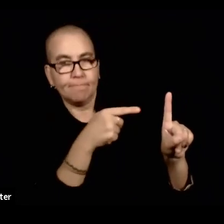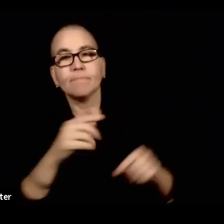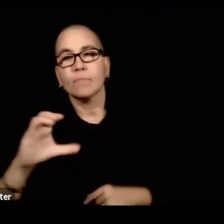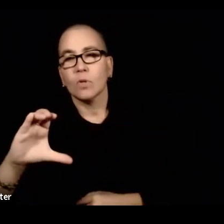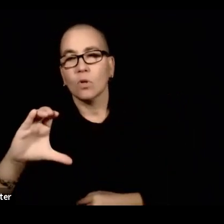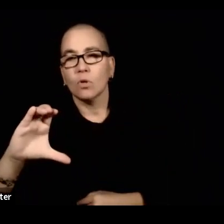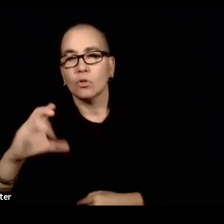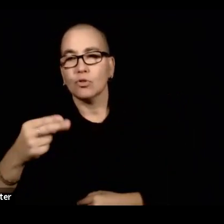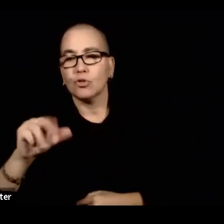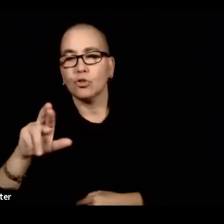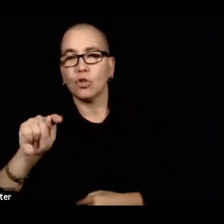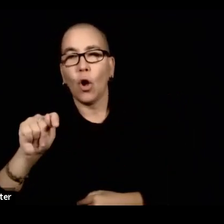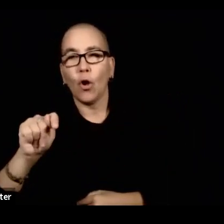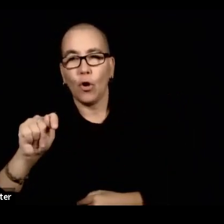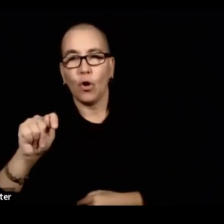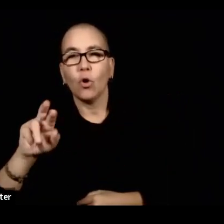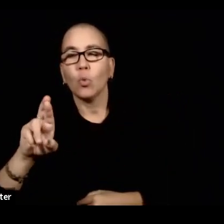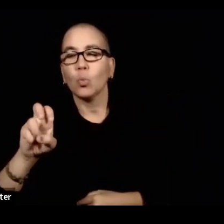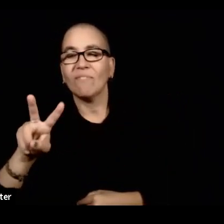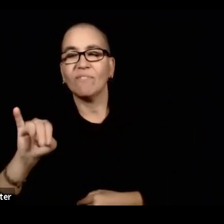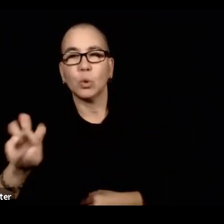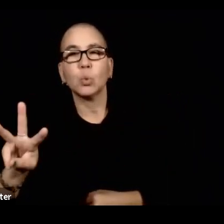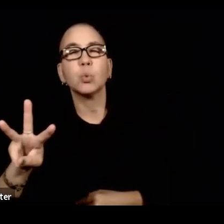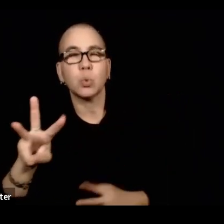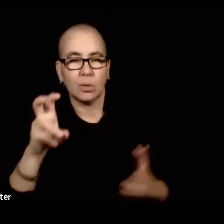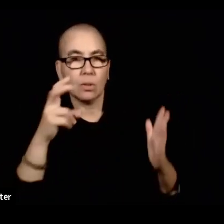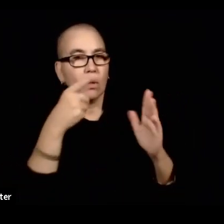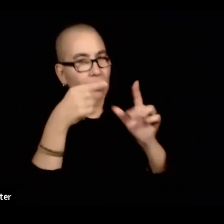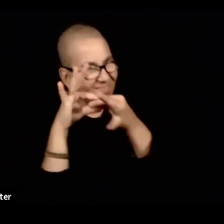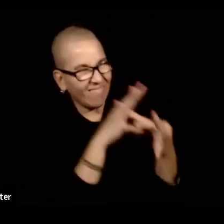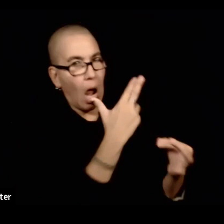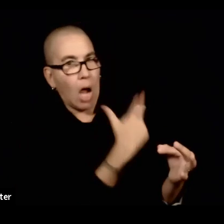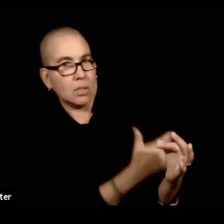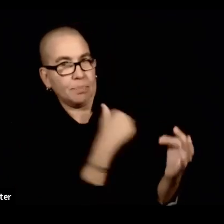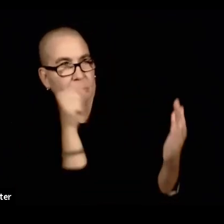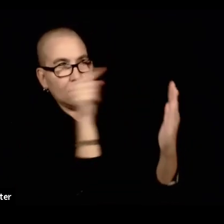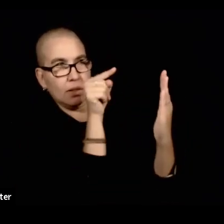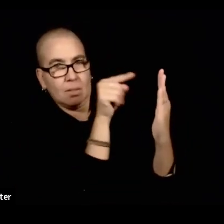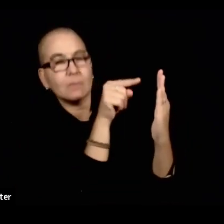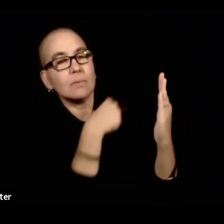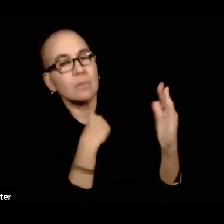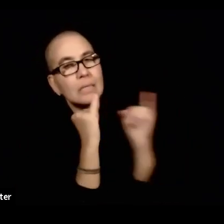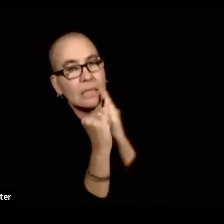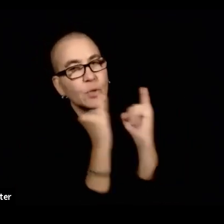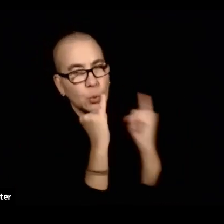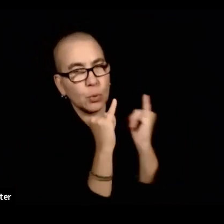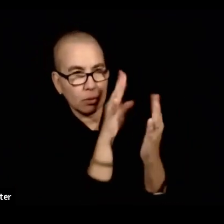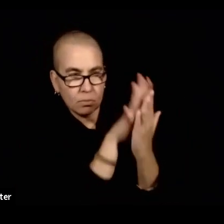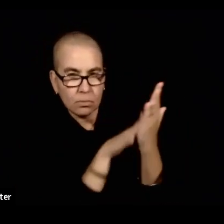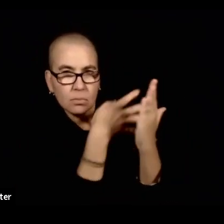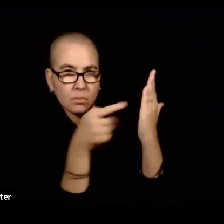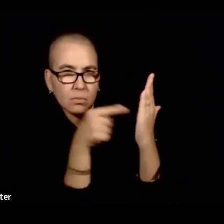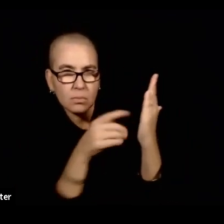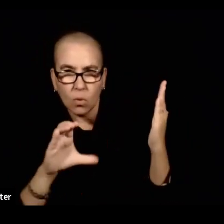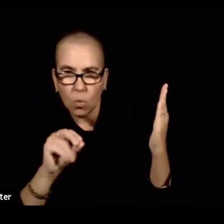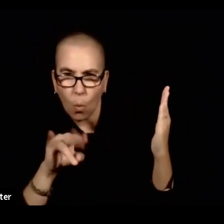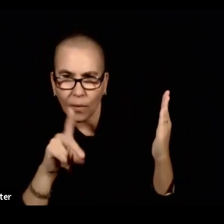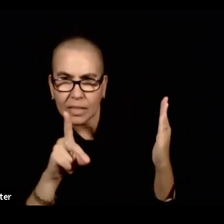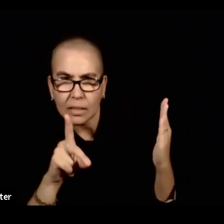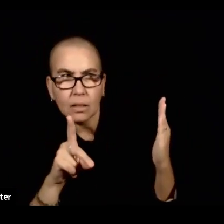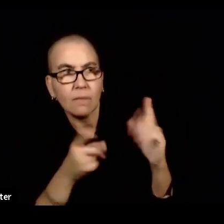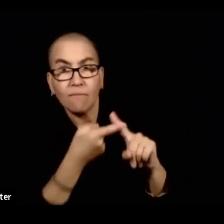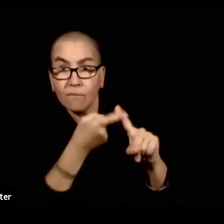an individual case for the duration of their experience with COVID, because with 56,000 cases,